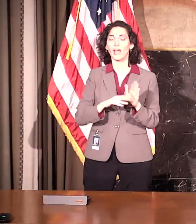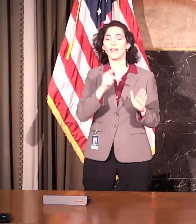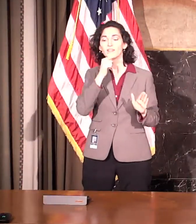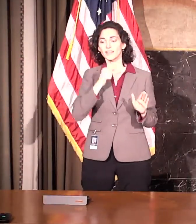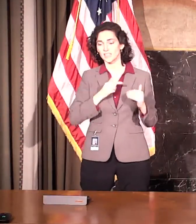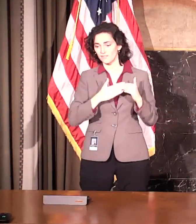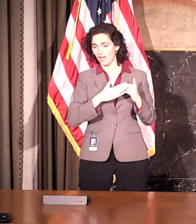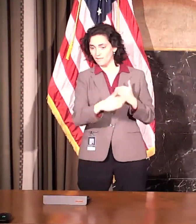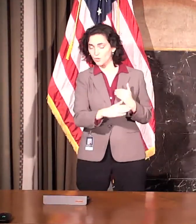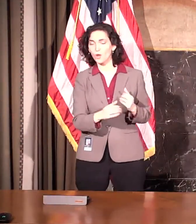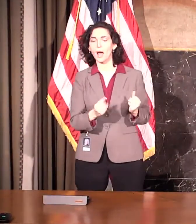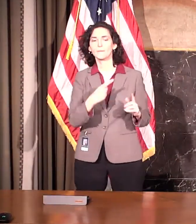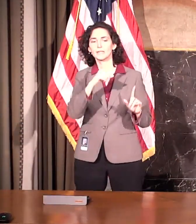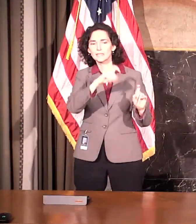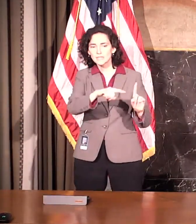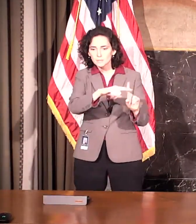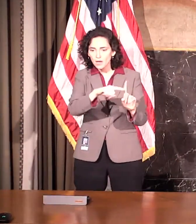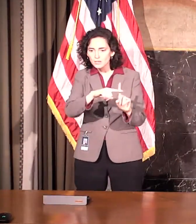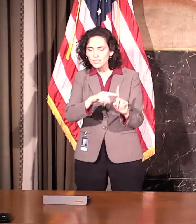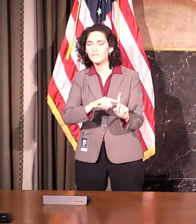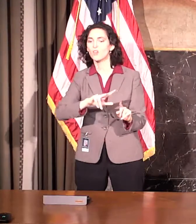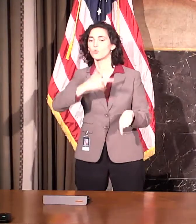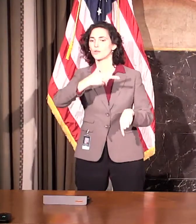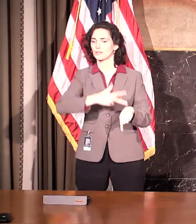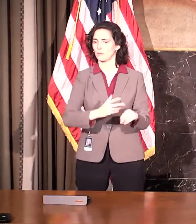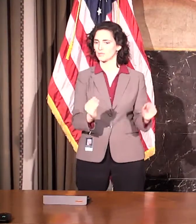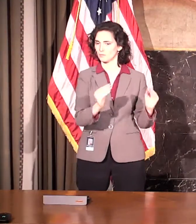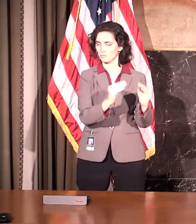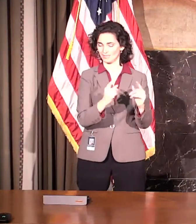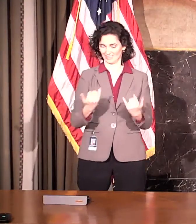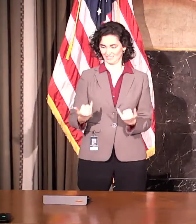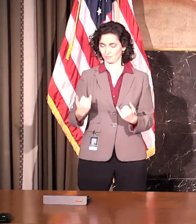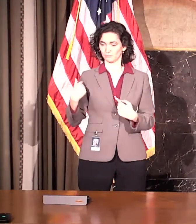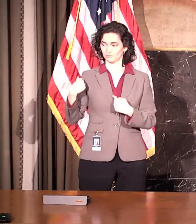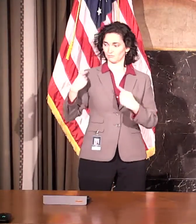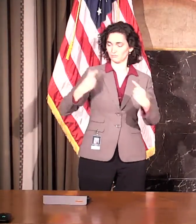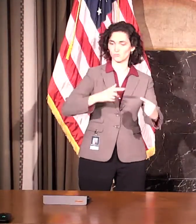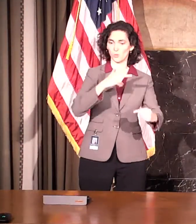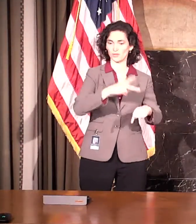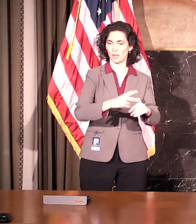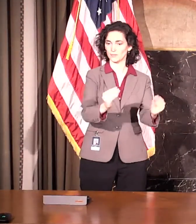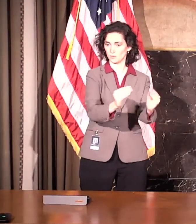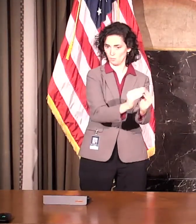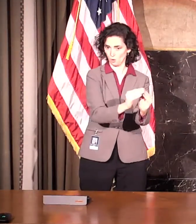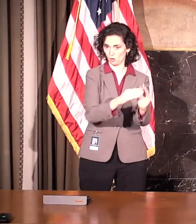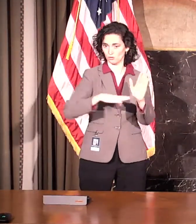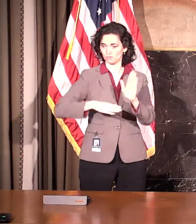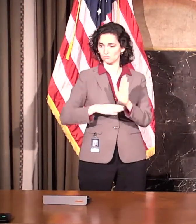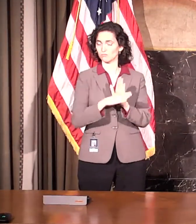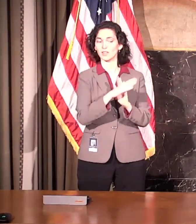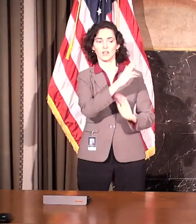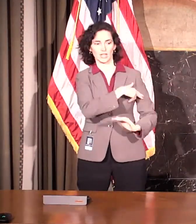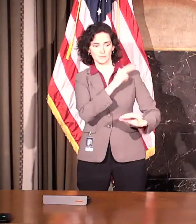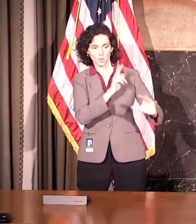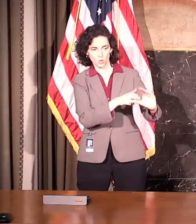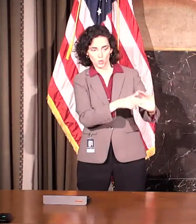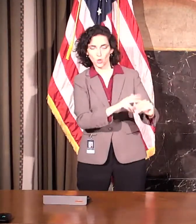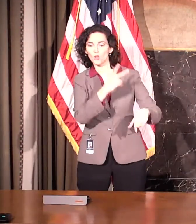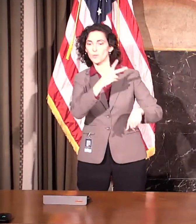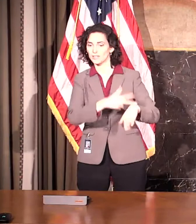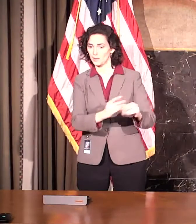So again, reminding everyone, our public health measures are key to flattening the curve until we can